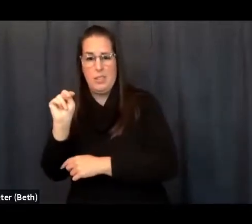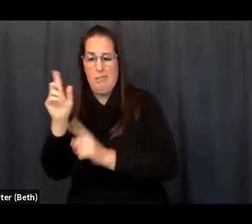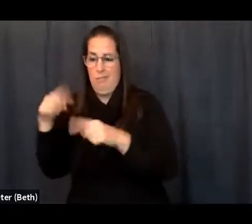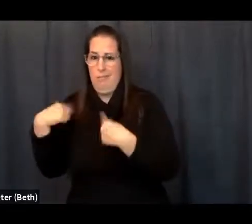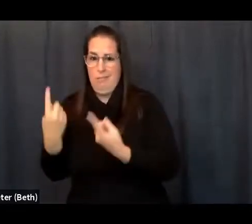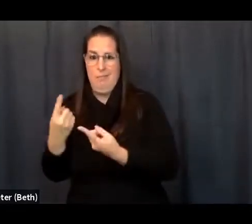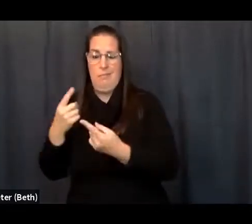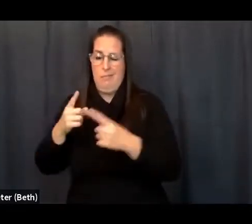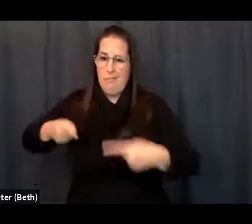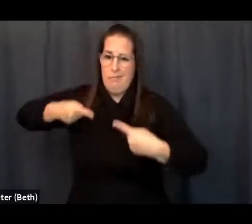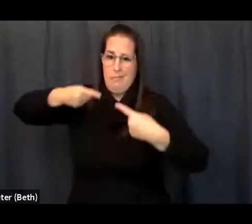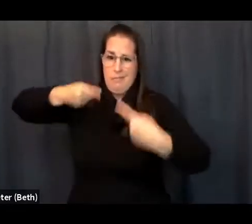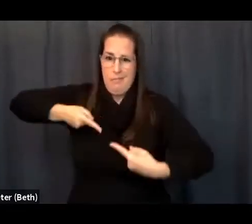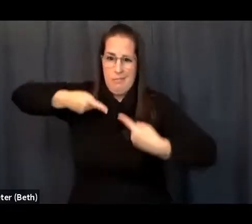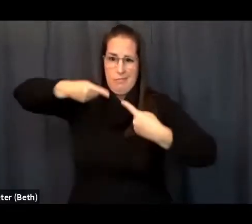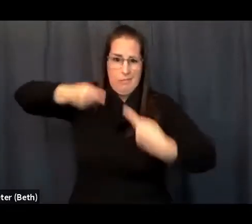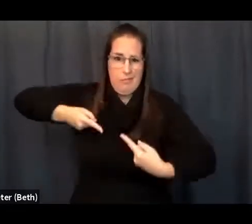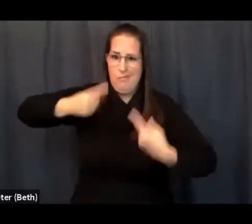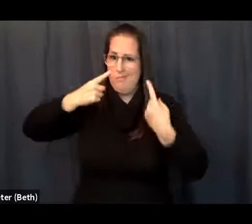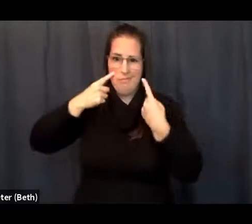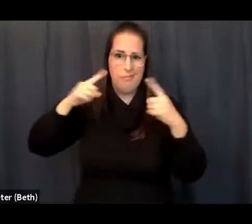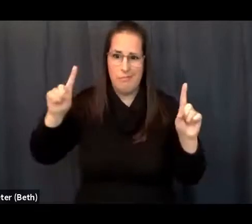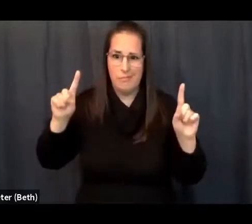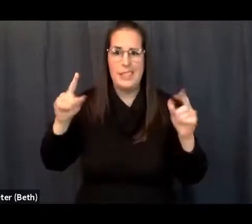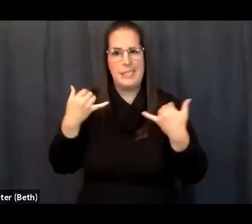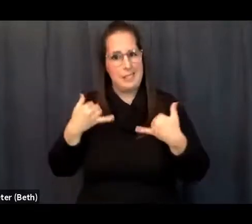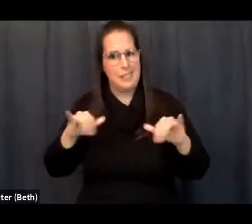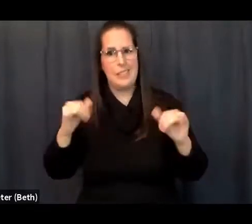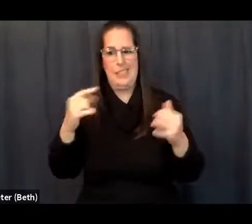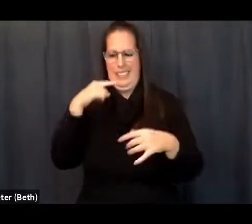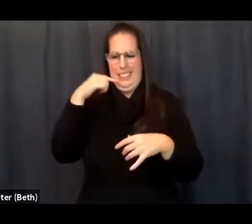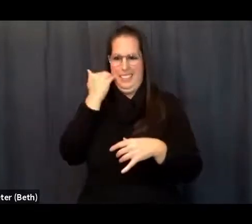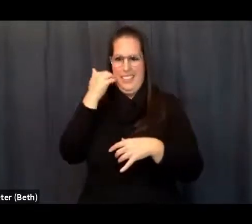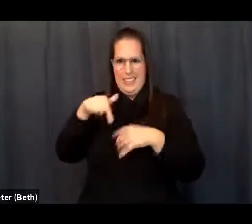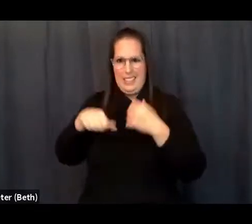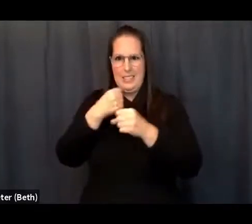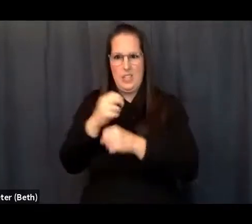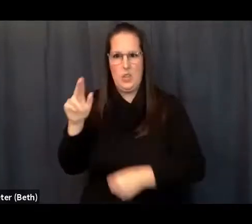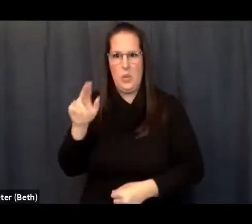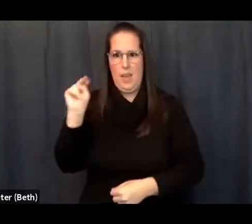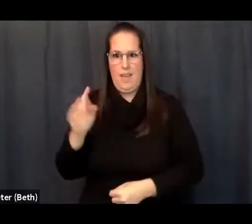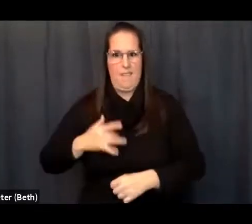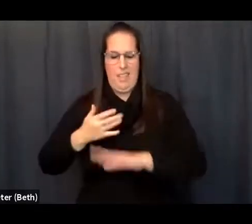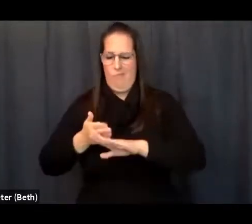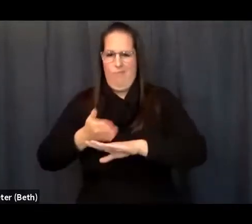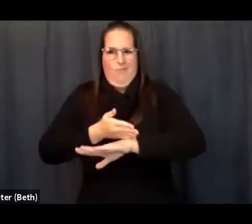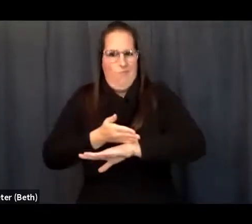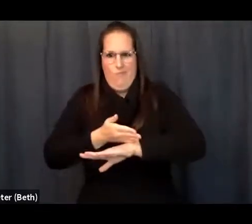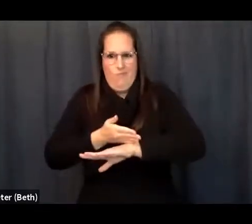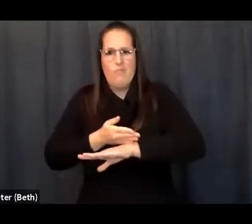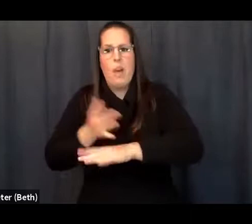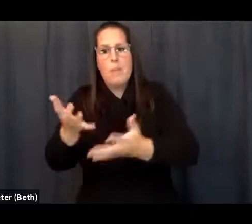Declaration, and still the United Nations has declared even this year in a statement that it doesn't feel it has improved as much as it would have